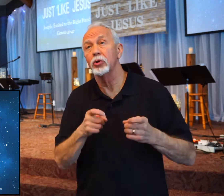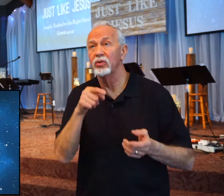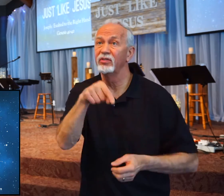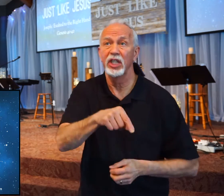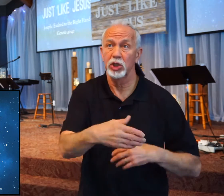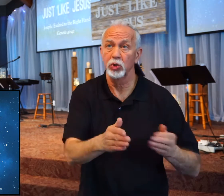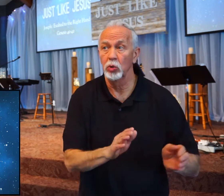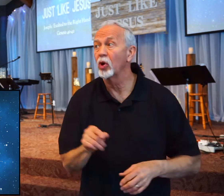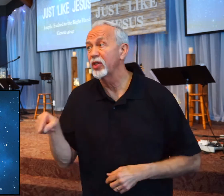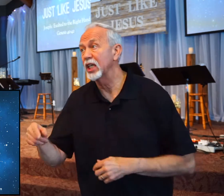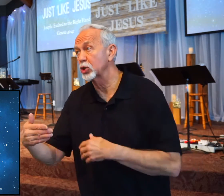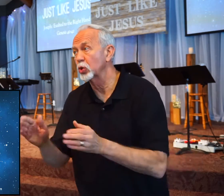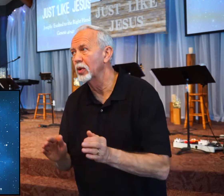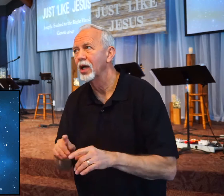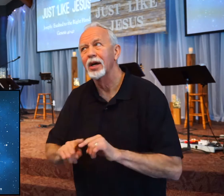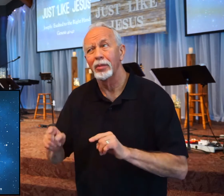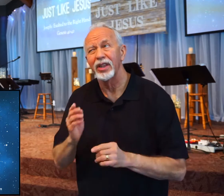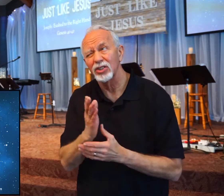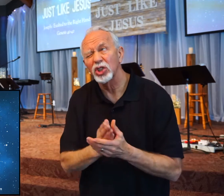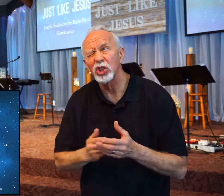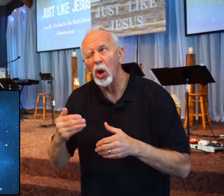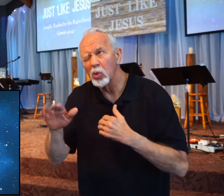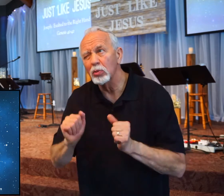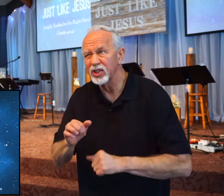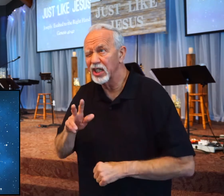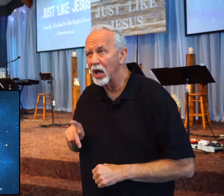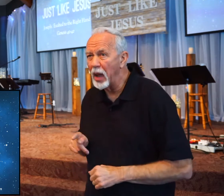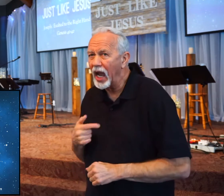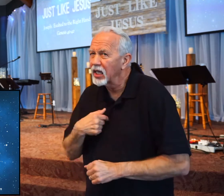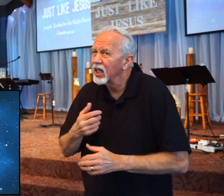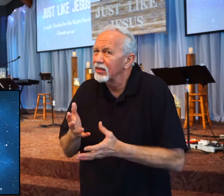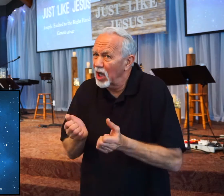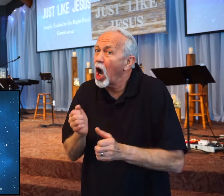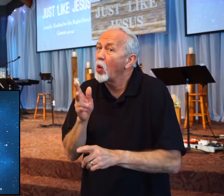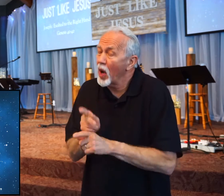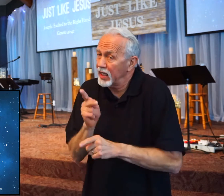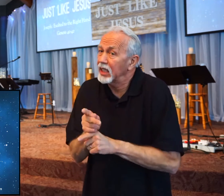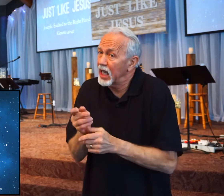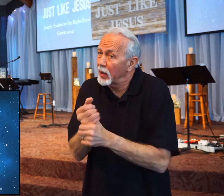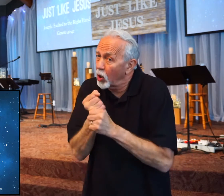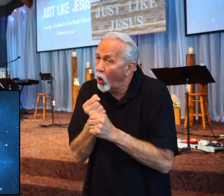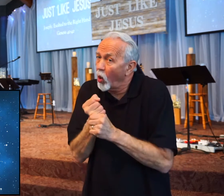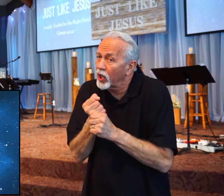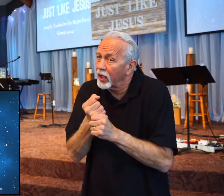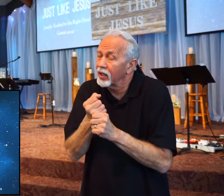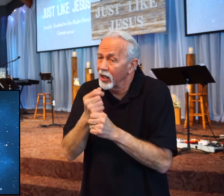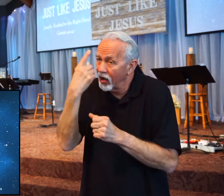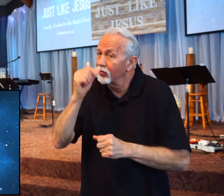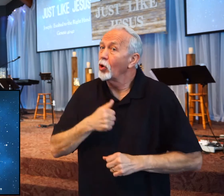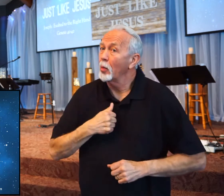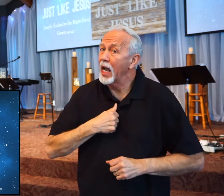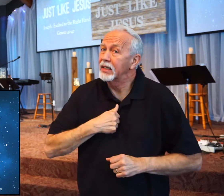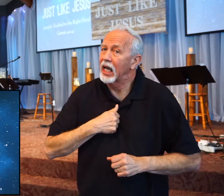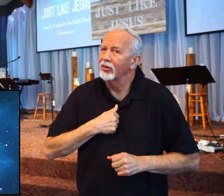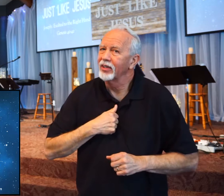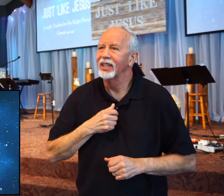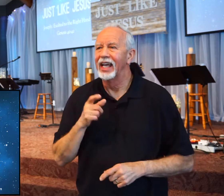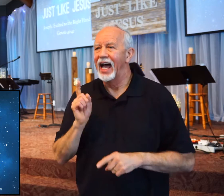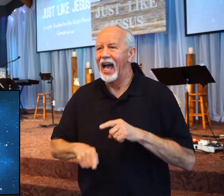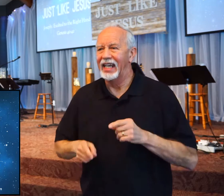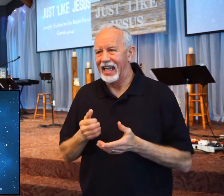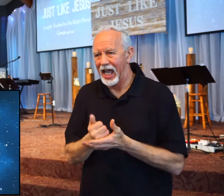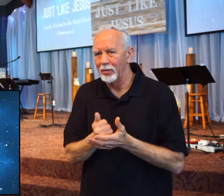that room. But there are some rooms in the back that I am going to hold on for myself. And I can't help